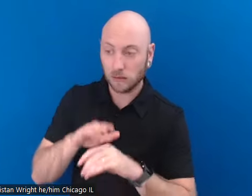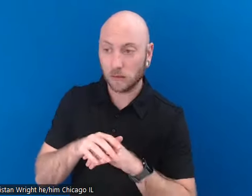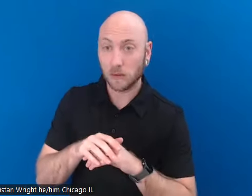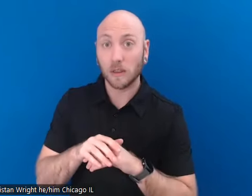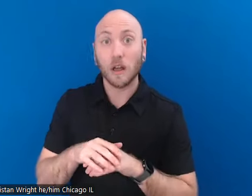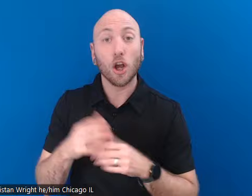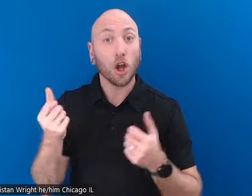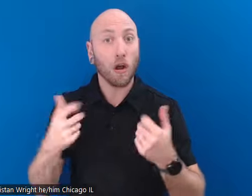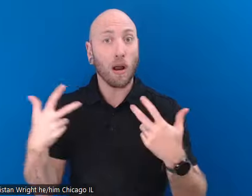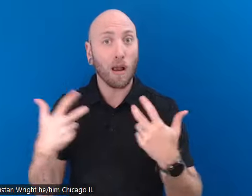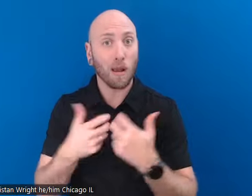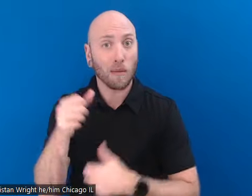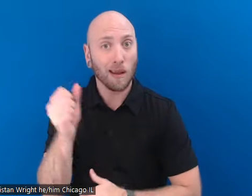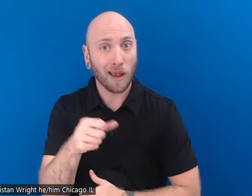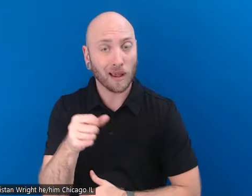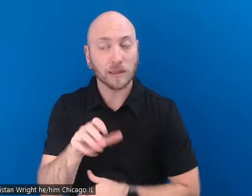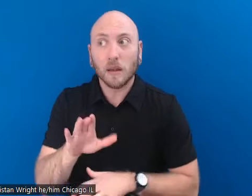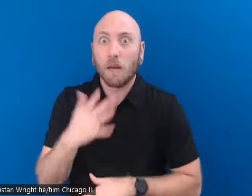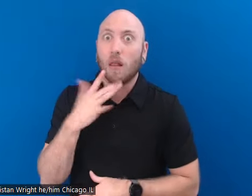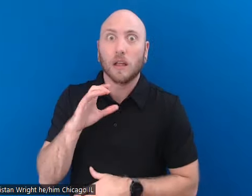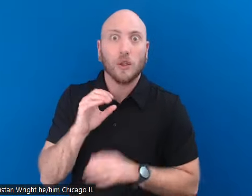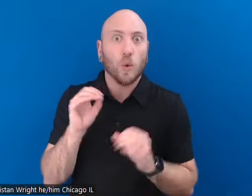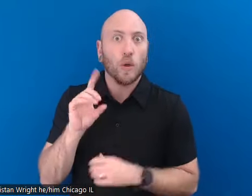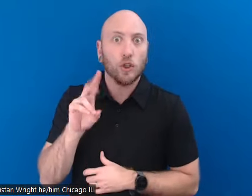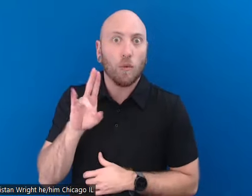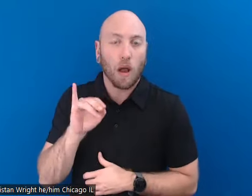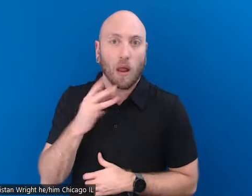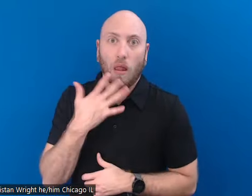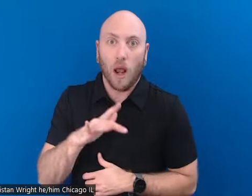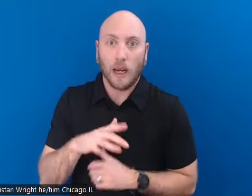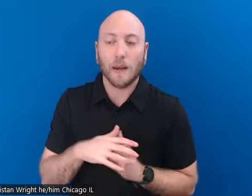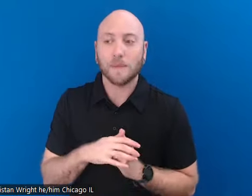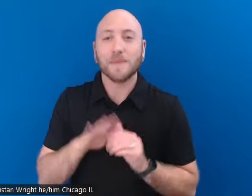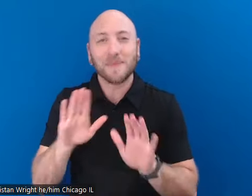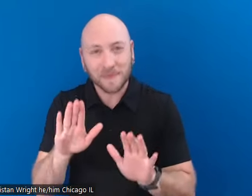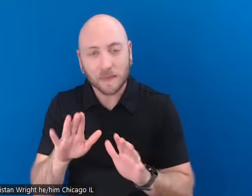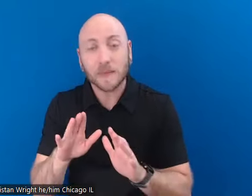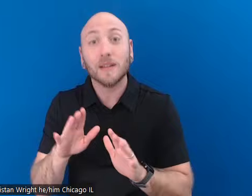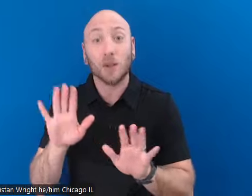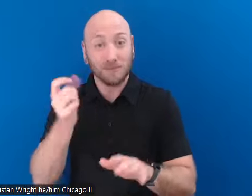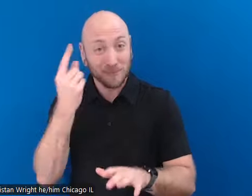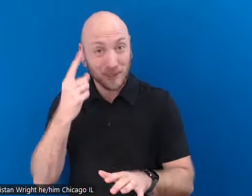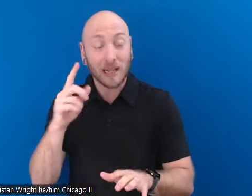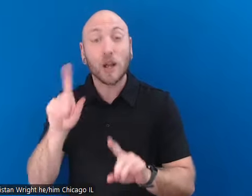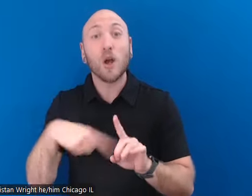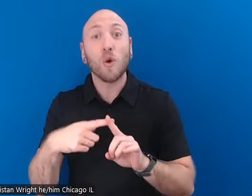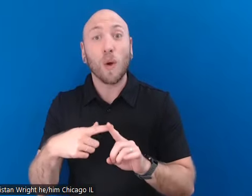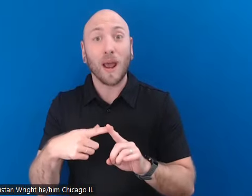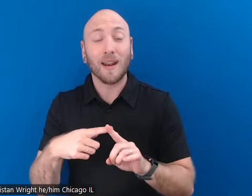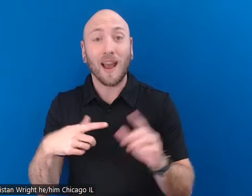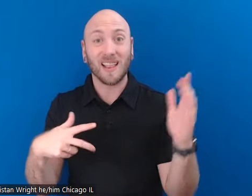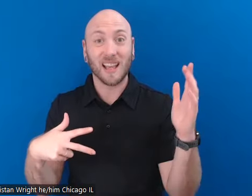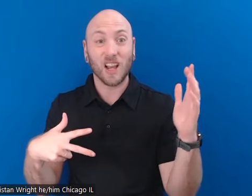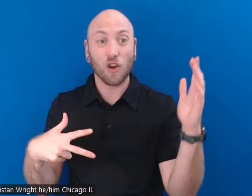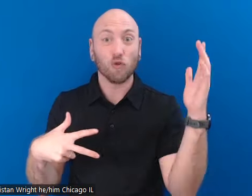car once, managed not to get a DUI because luckily I hit an inanimate object and left the scene and came